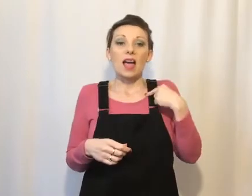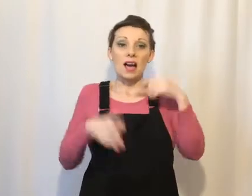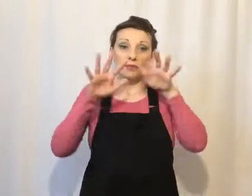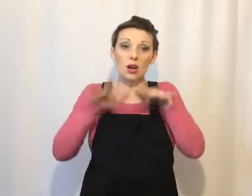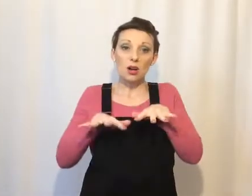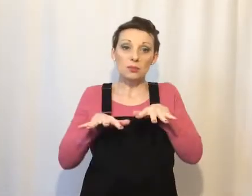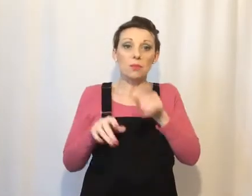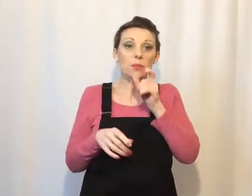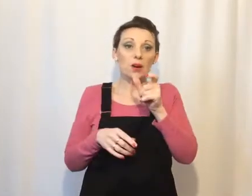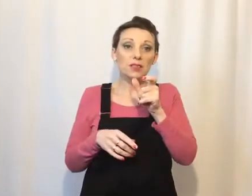have typed up the words,